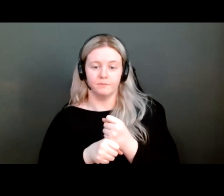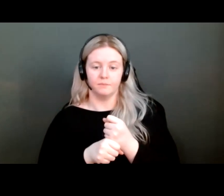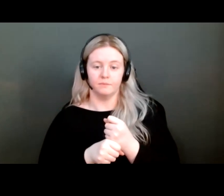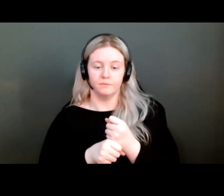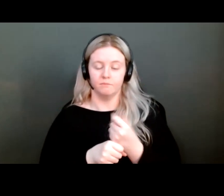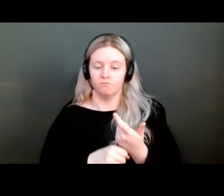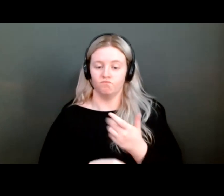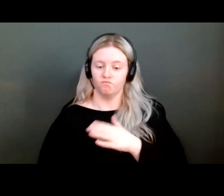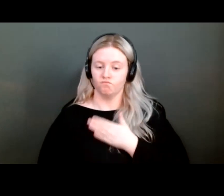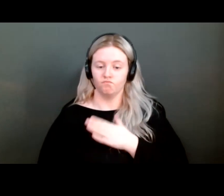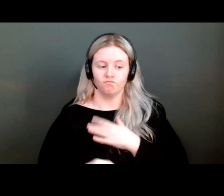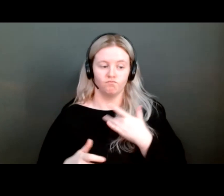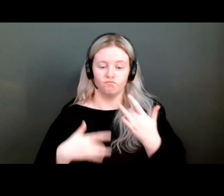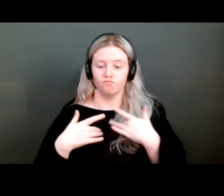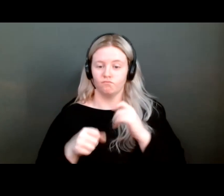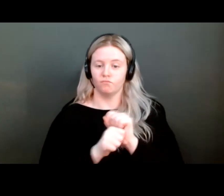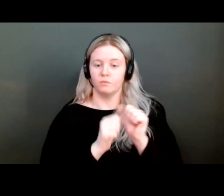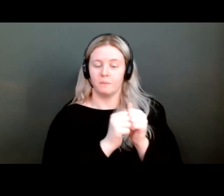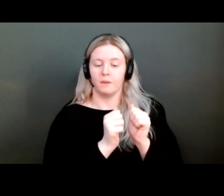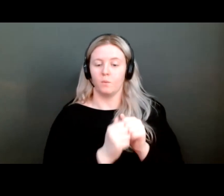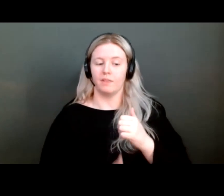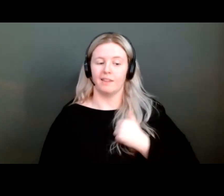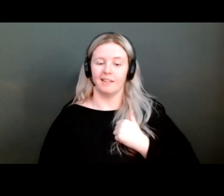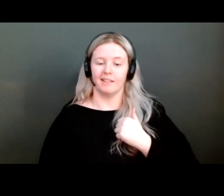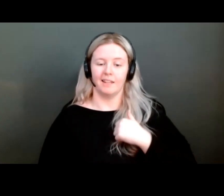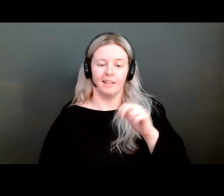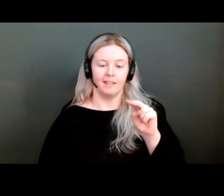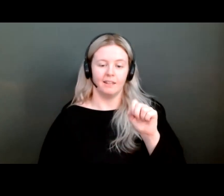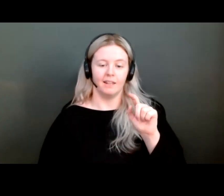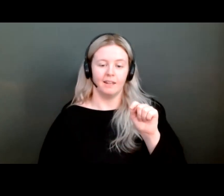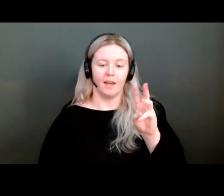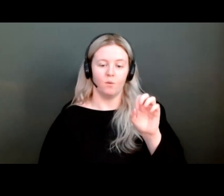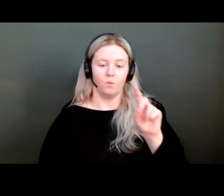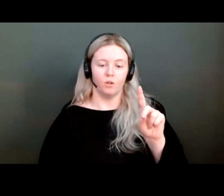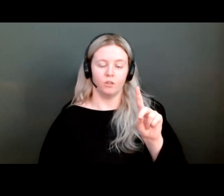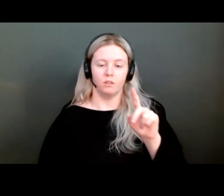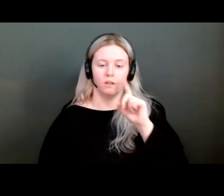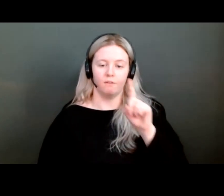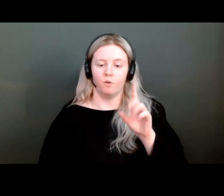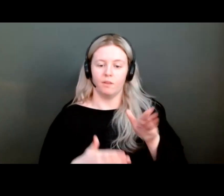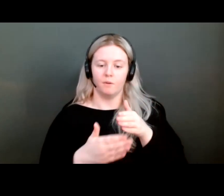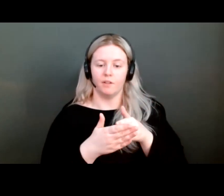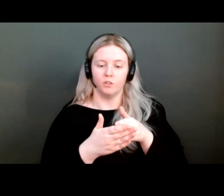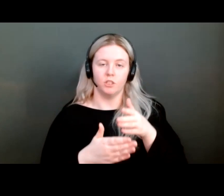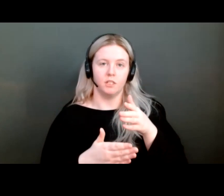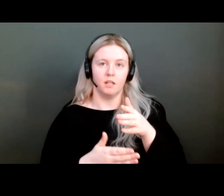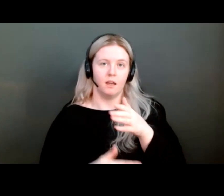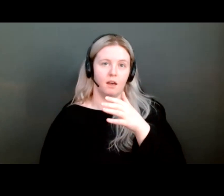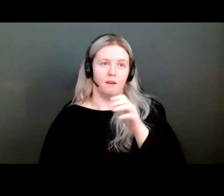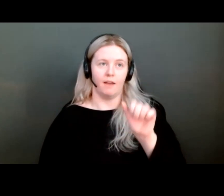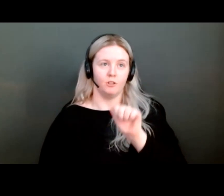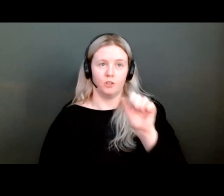and collaborate with the Canadian Network for the Prevention of Elder Abuse and Women Act. We've done